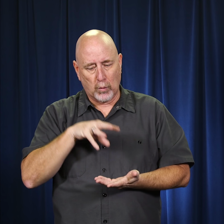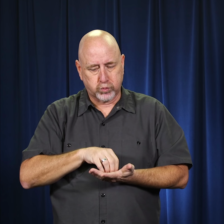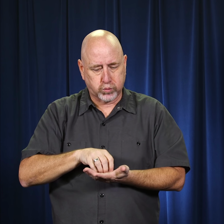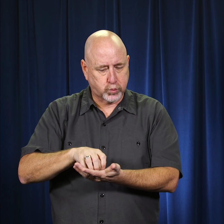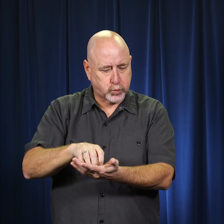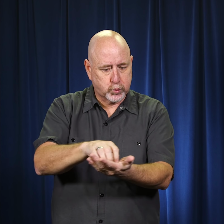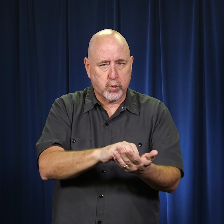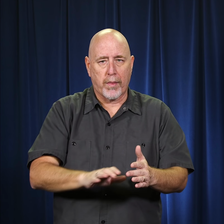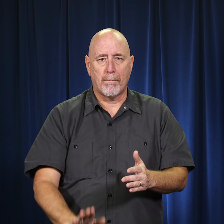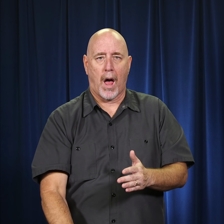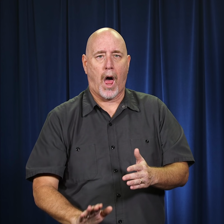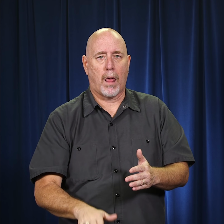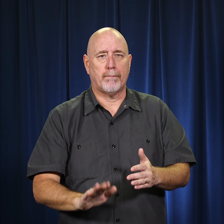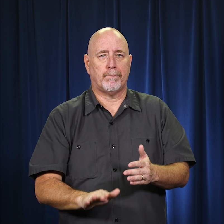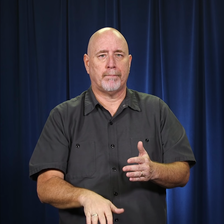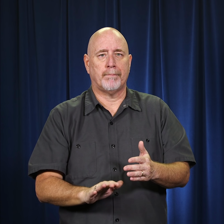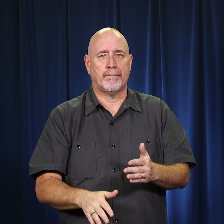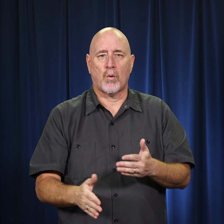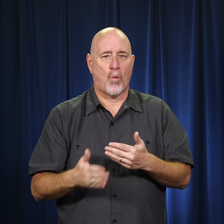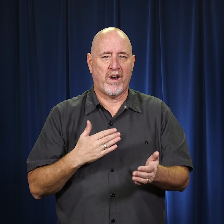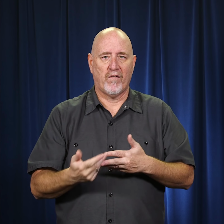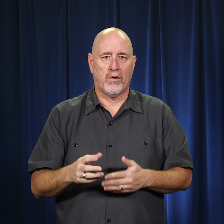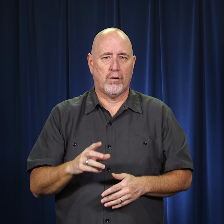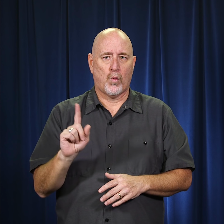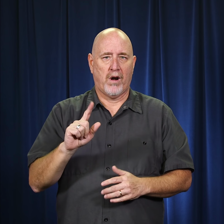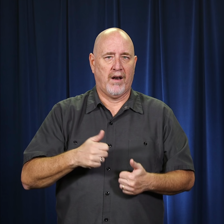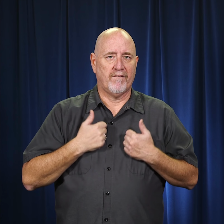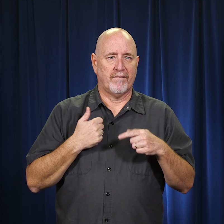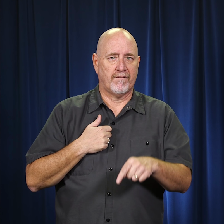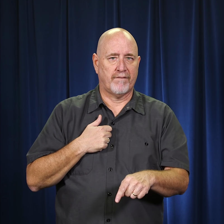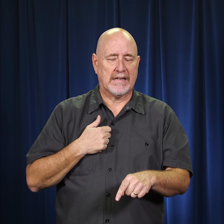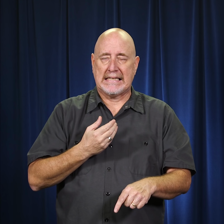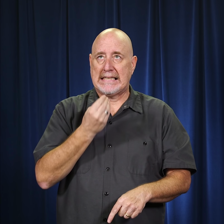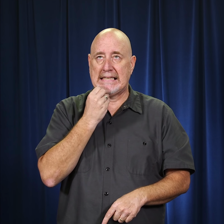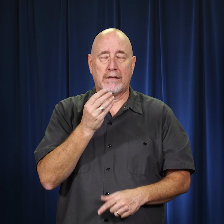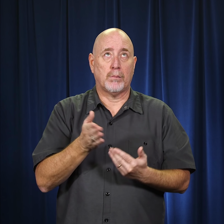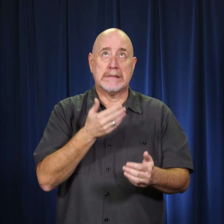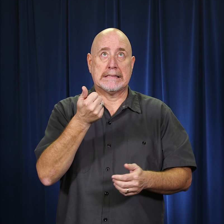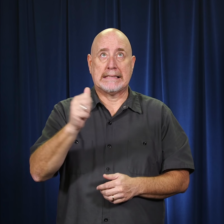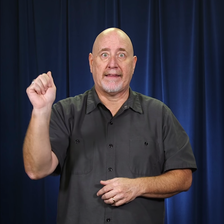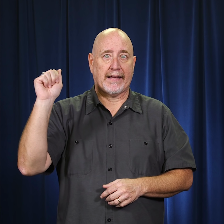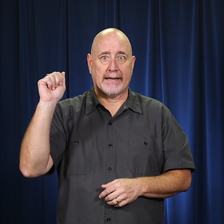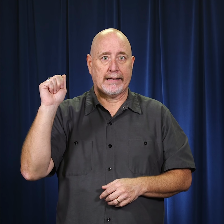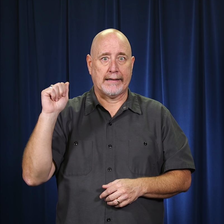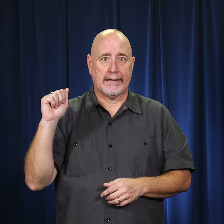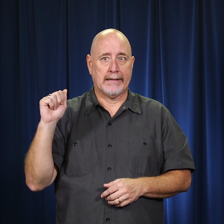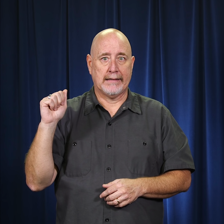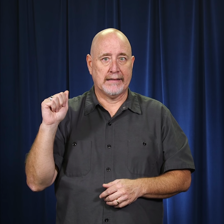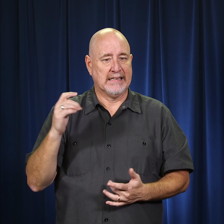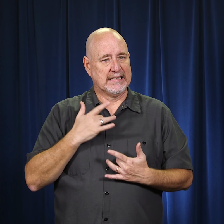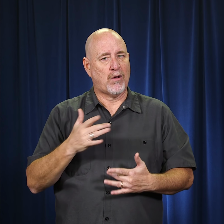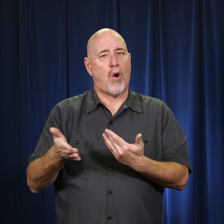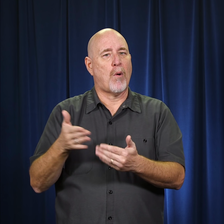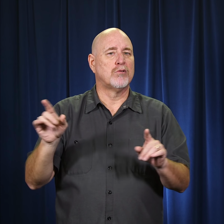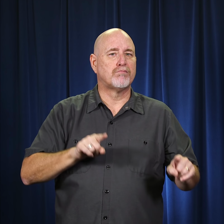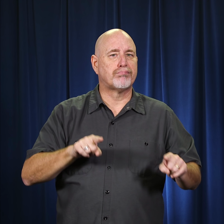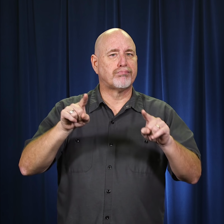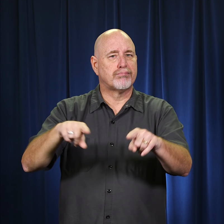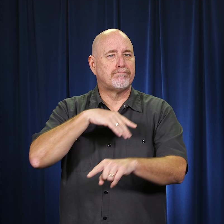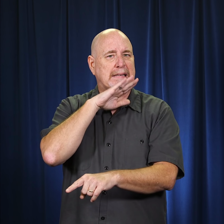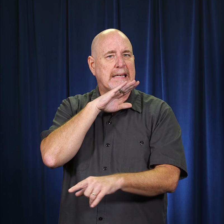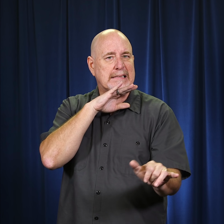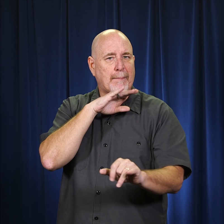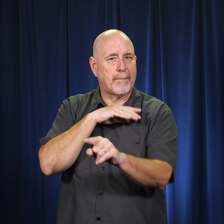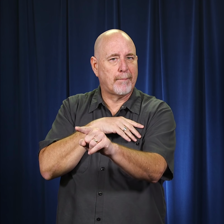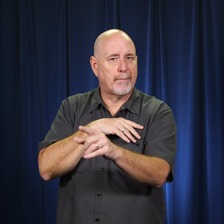know, scavenge the bottom of whatever body of water they are in and they will eat virtually anything very much like